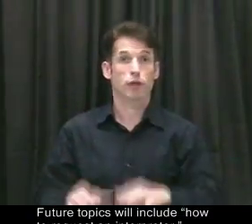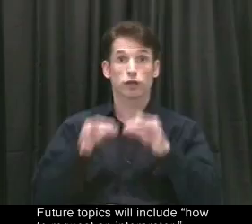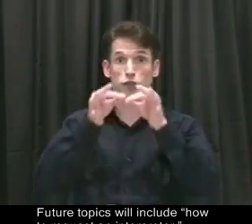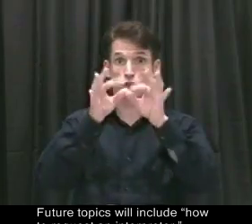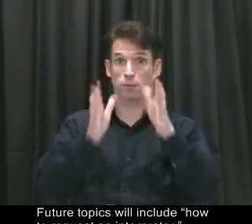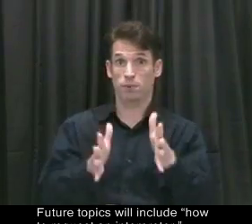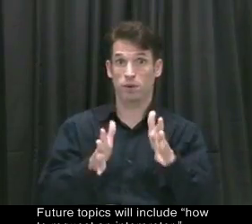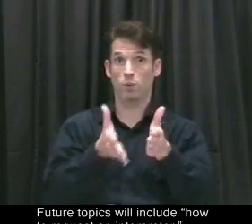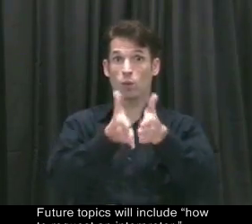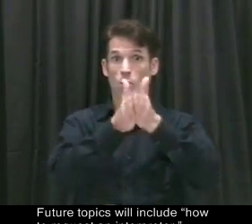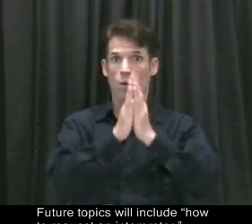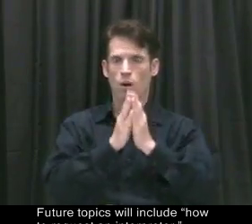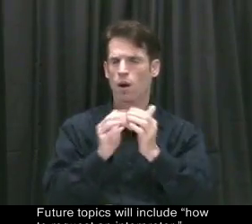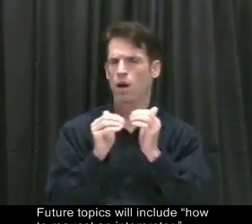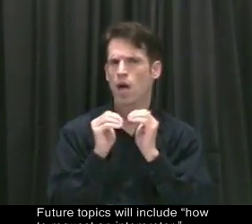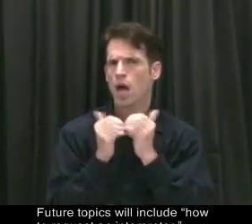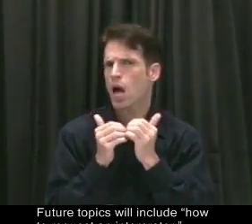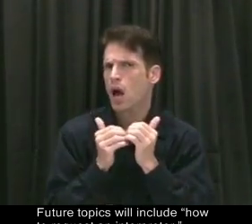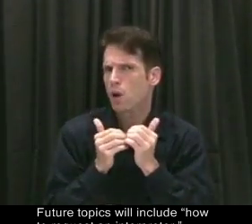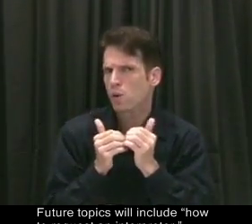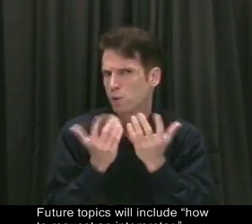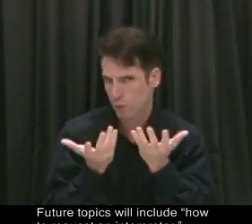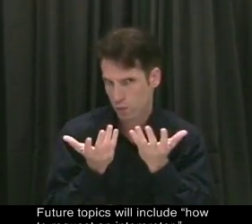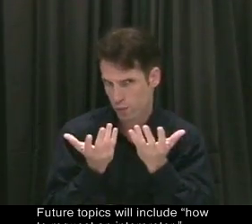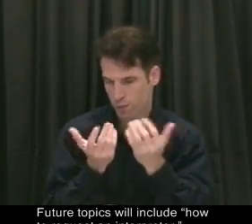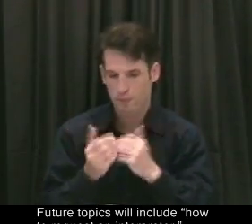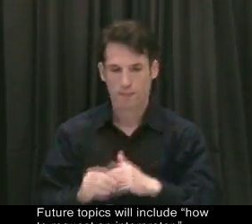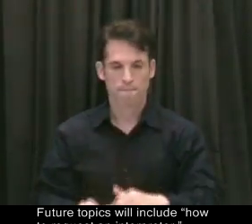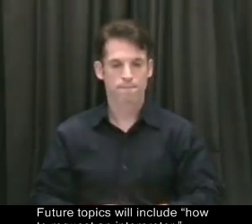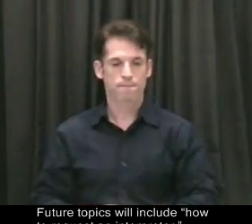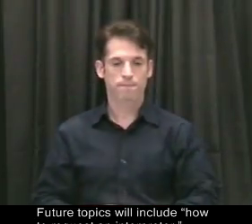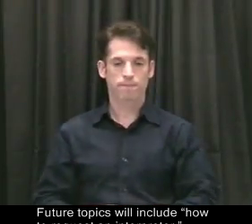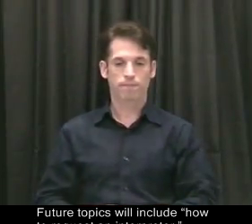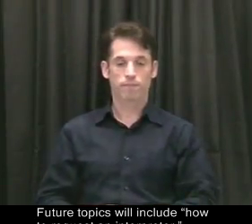Future topics will include how to request an interpreter,